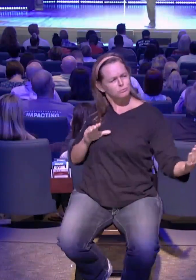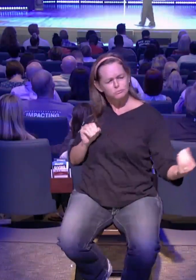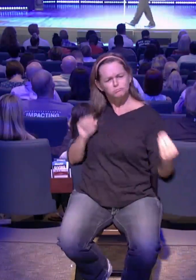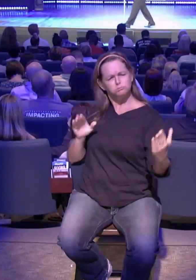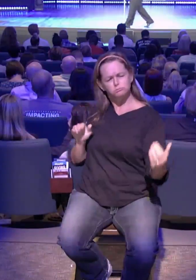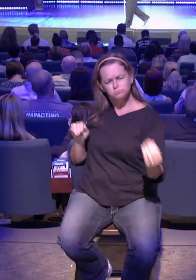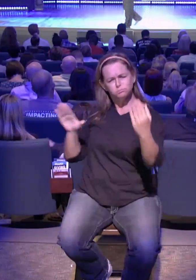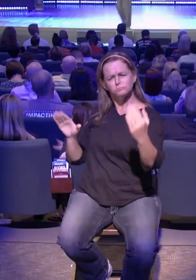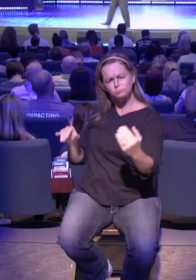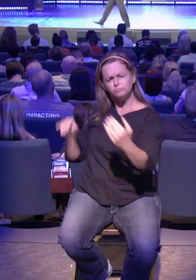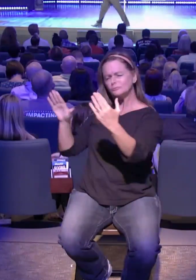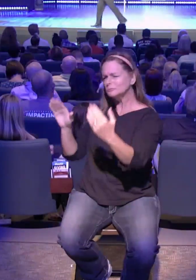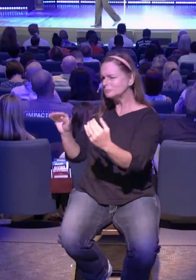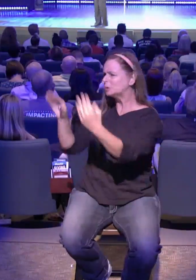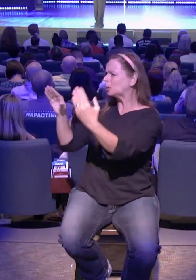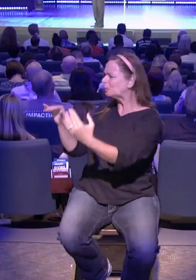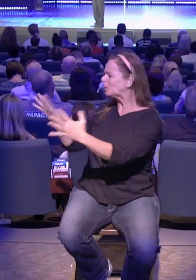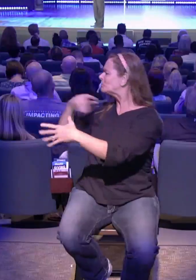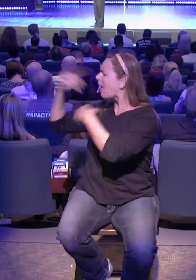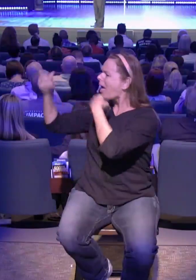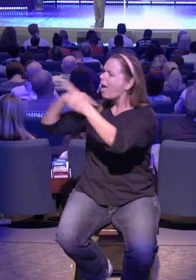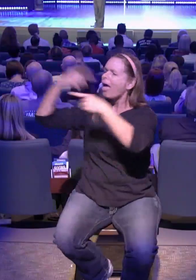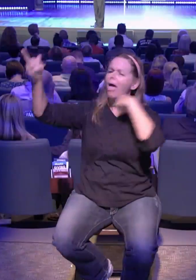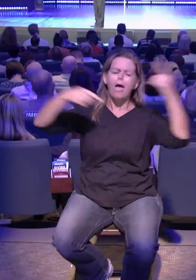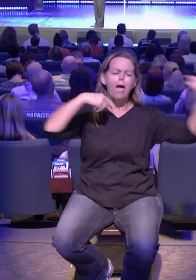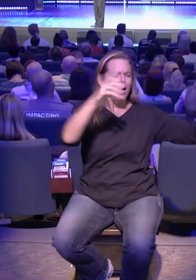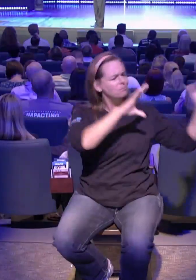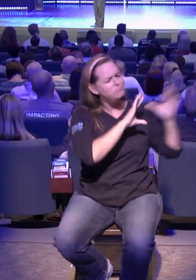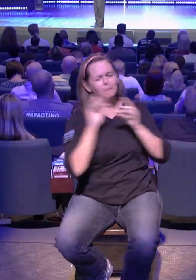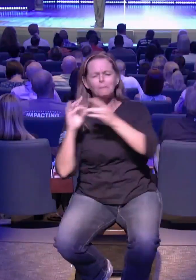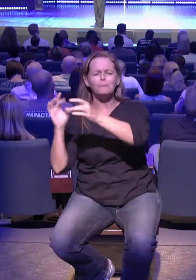out proclaiming the word of God boldly.